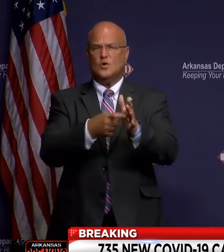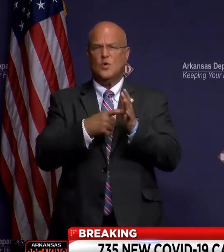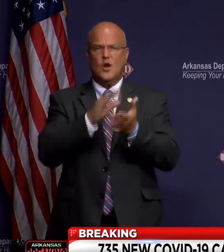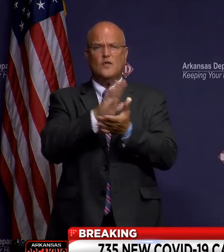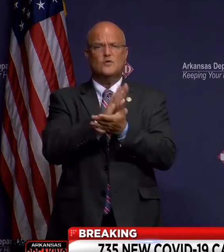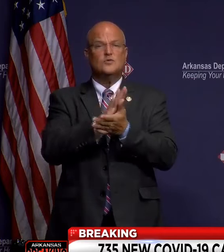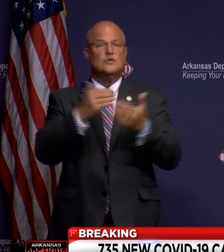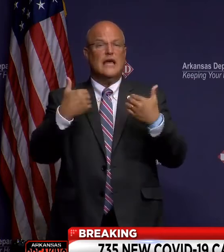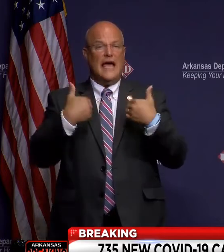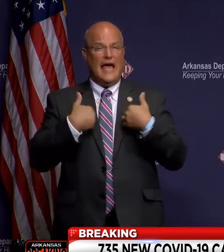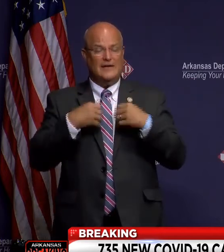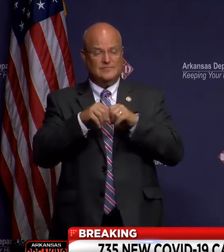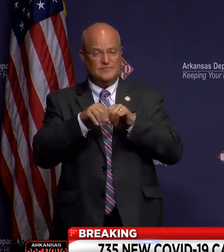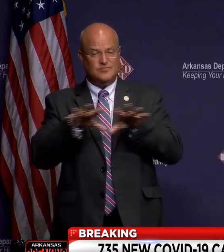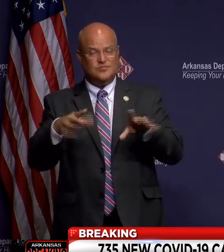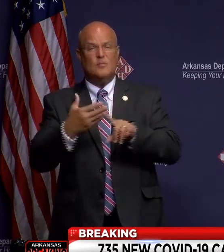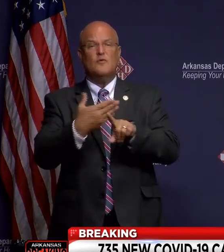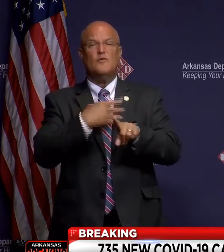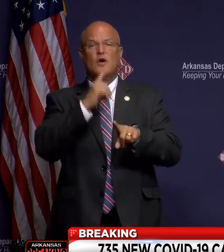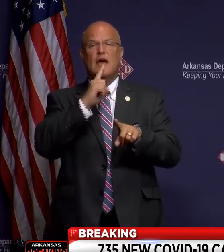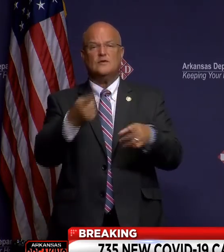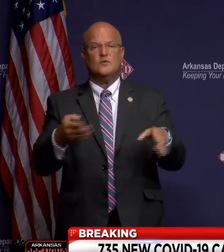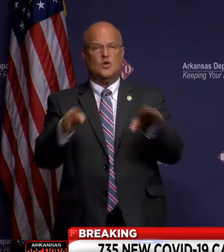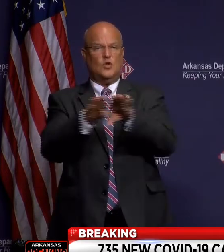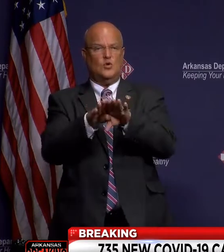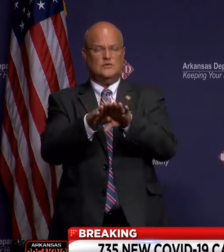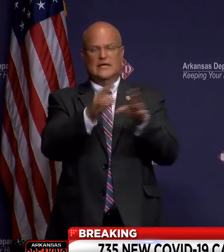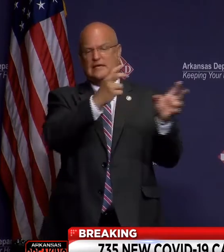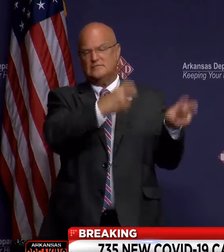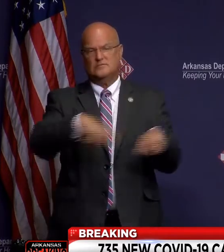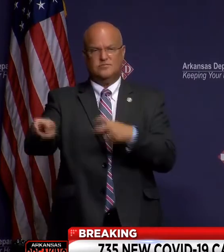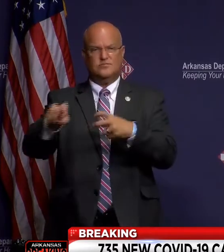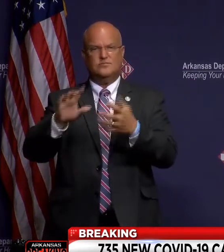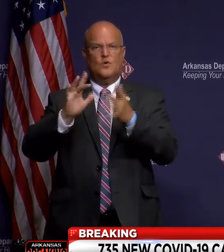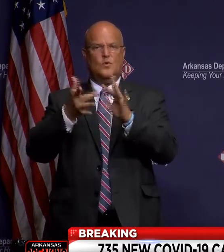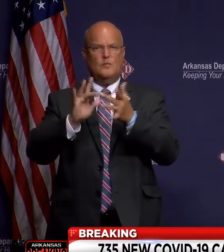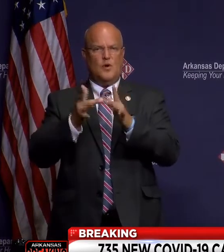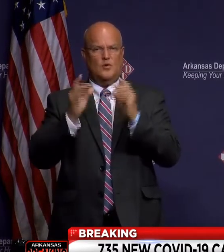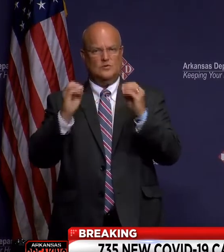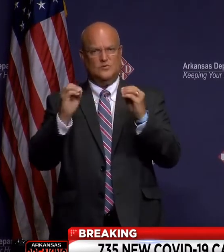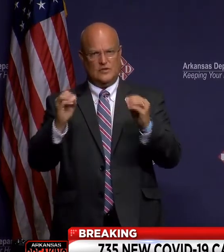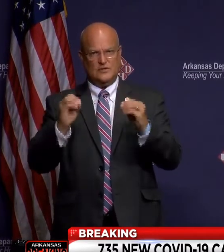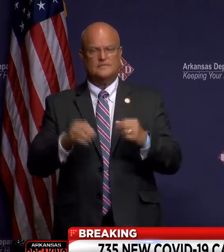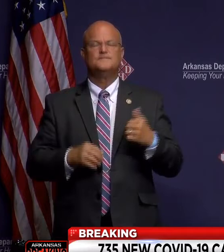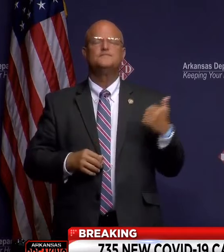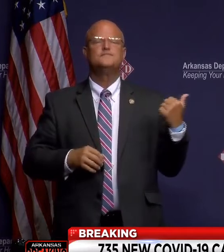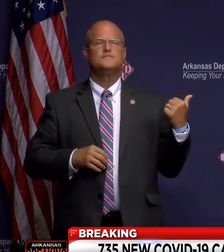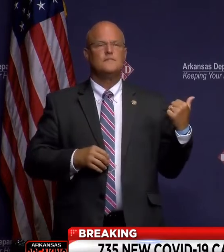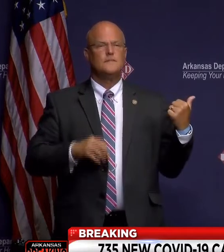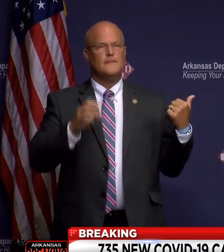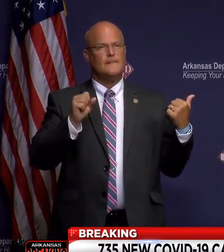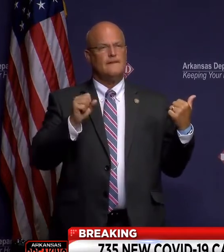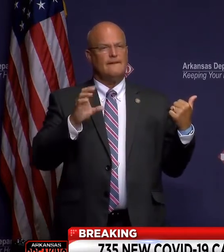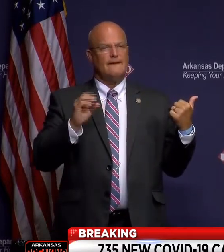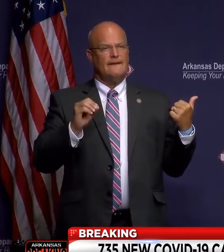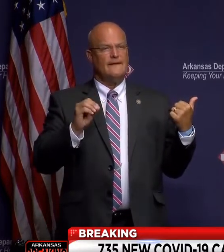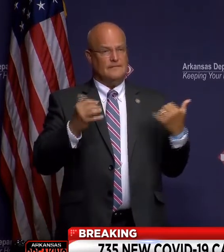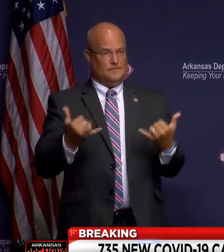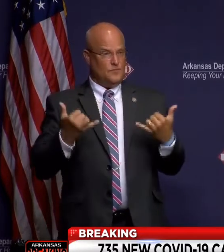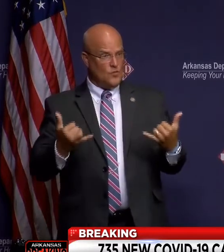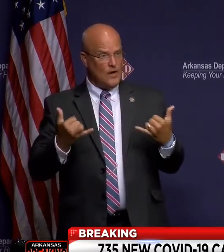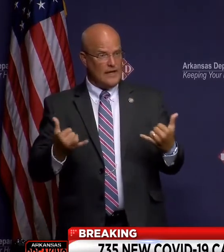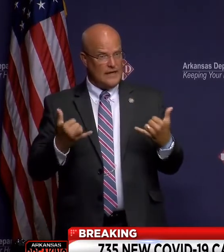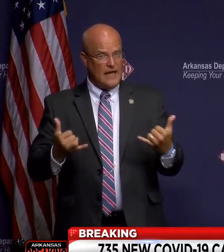requiring a school to have an outbreak before you would actually shift to all remote instruction? So right now,